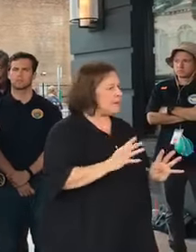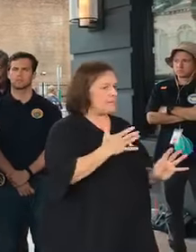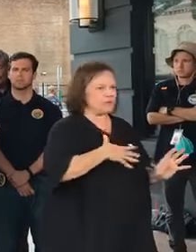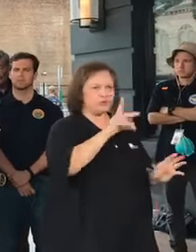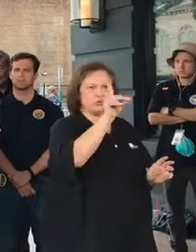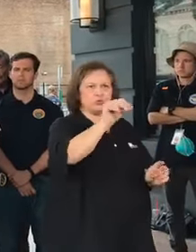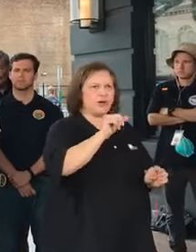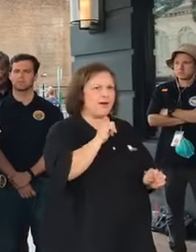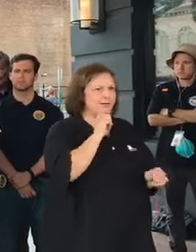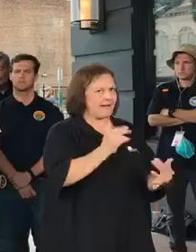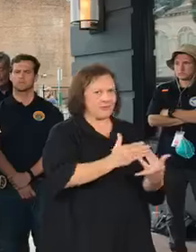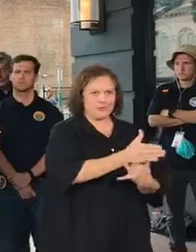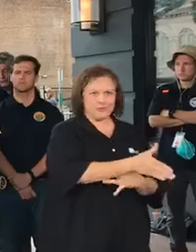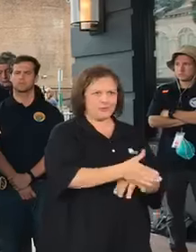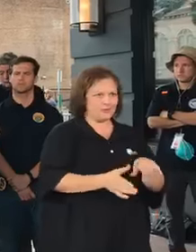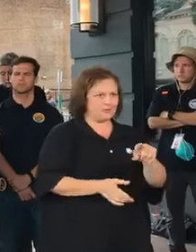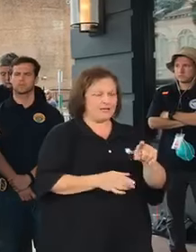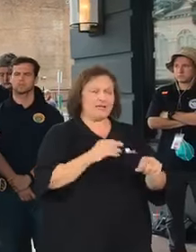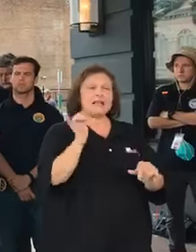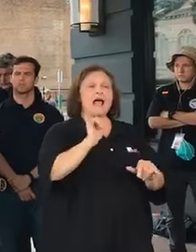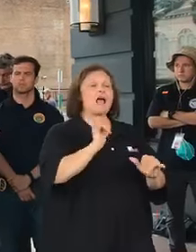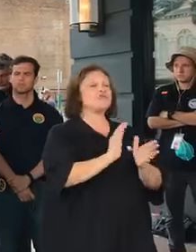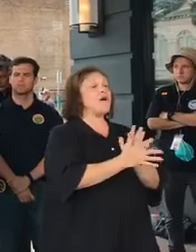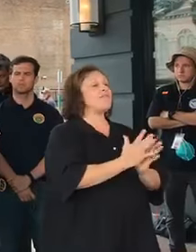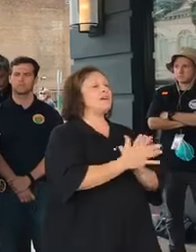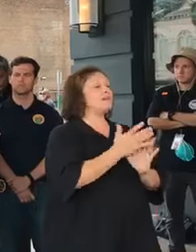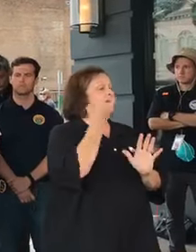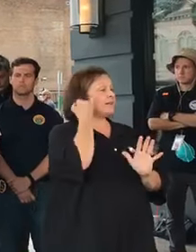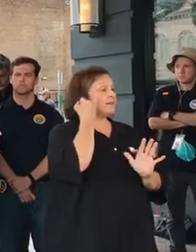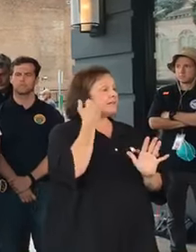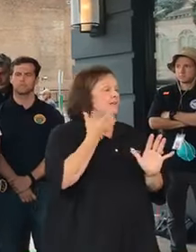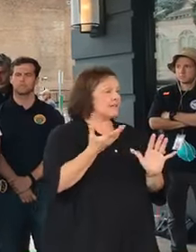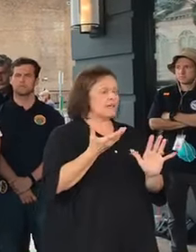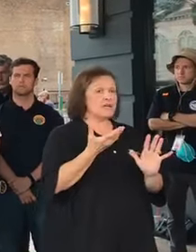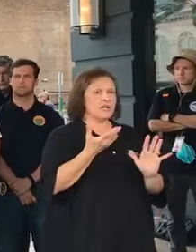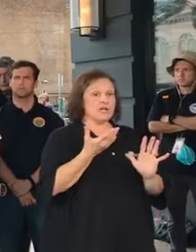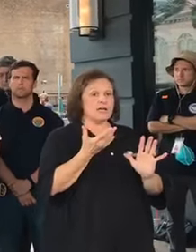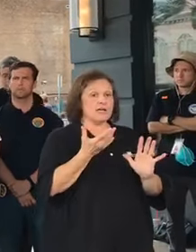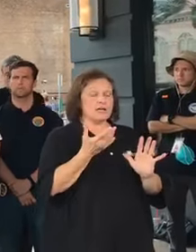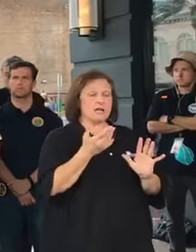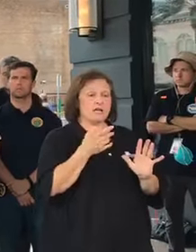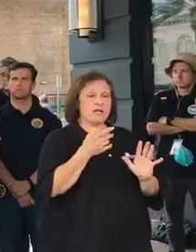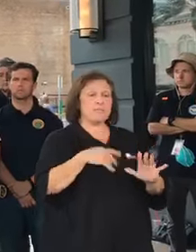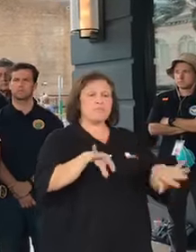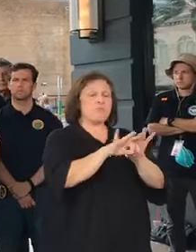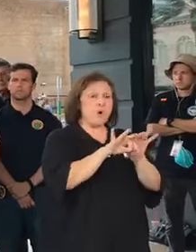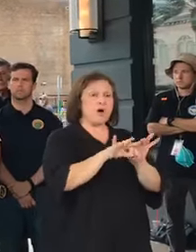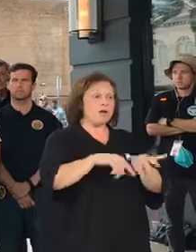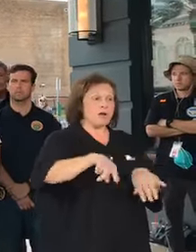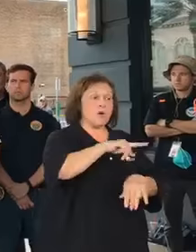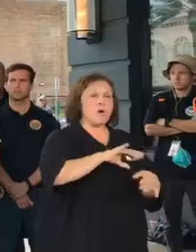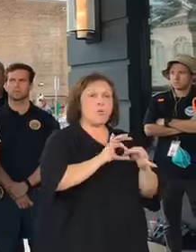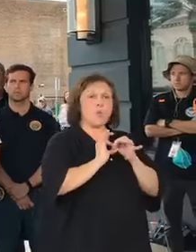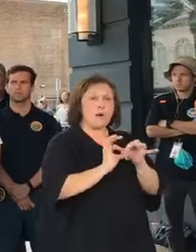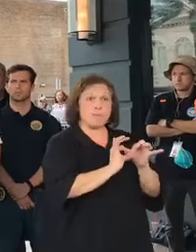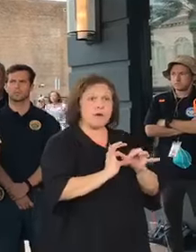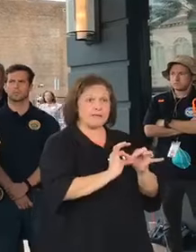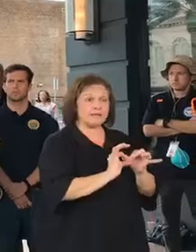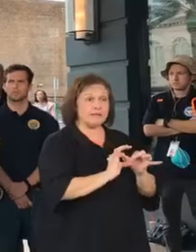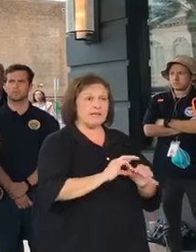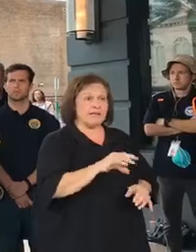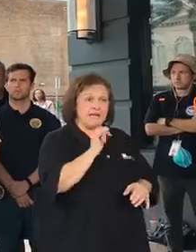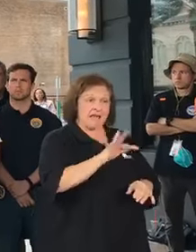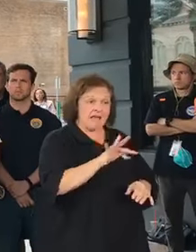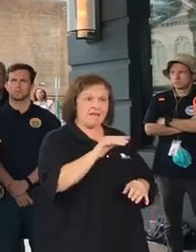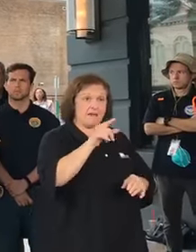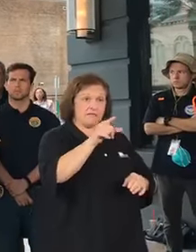we're asking for, once again, just like we do in the traffic, community, cooperation is critical in this. We believe if everybody